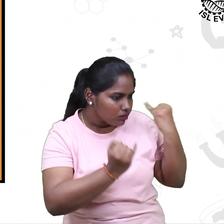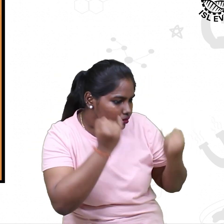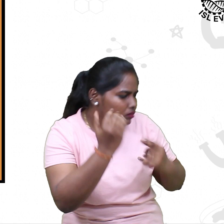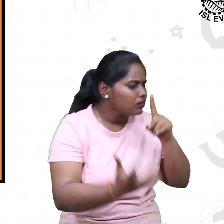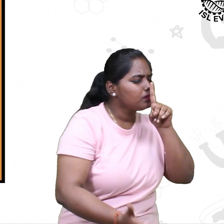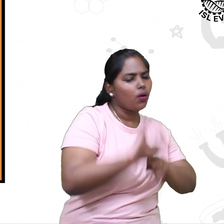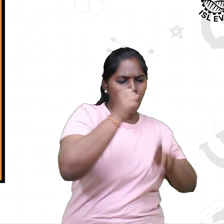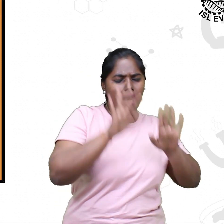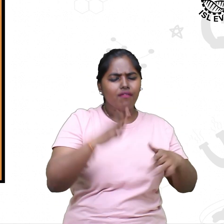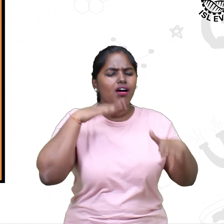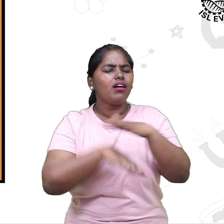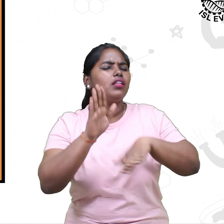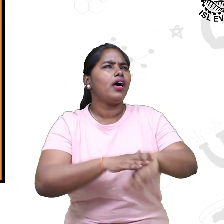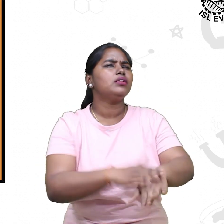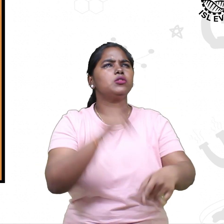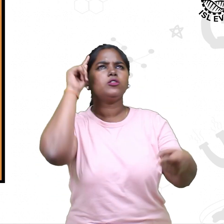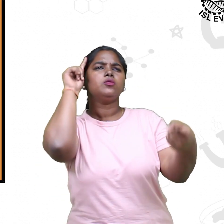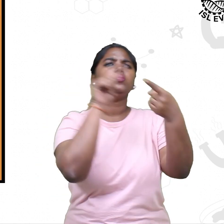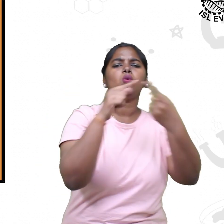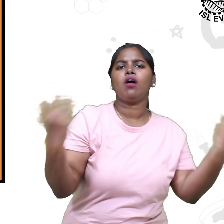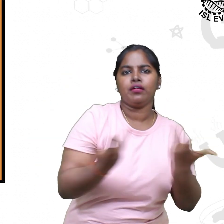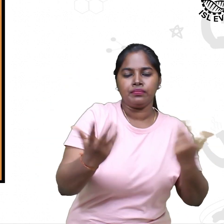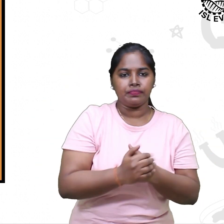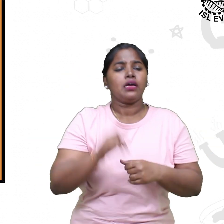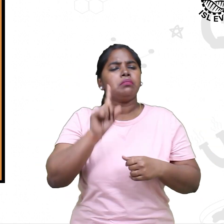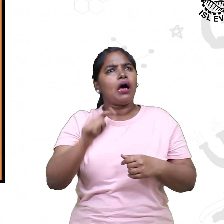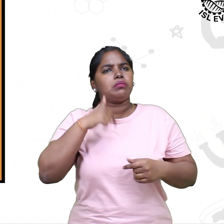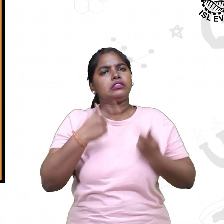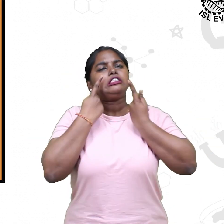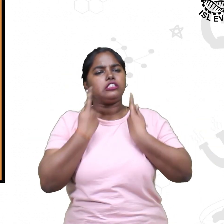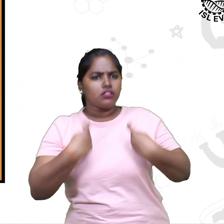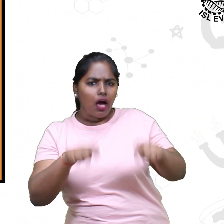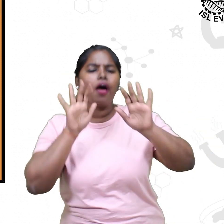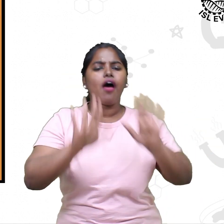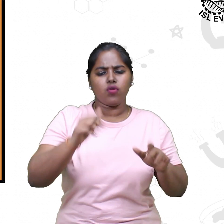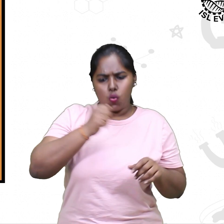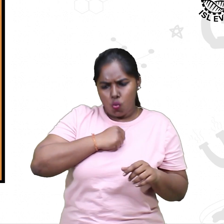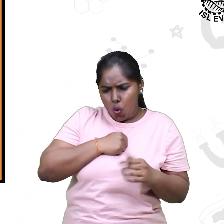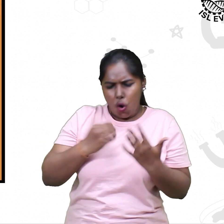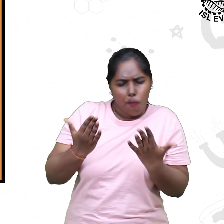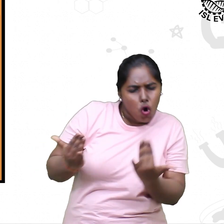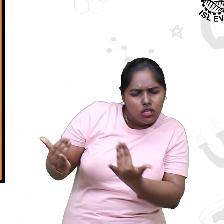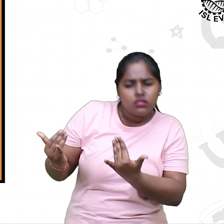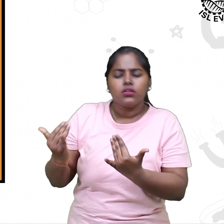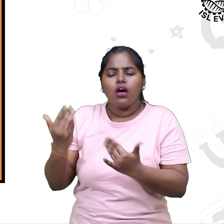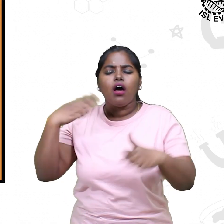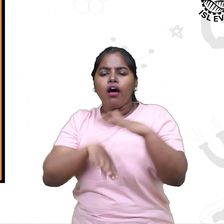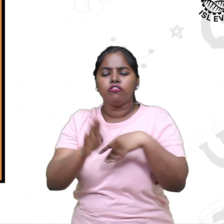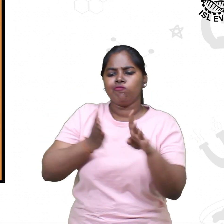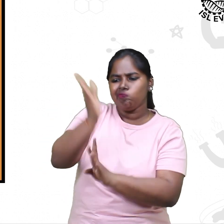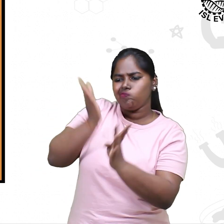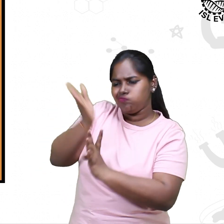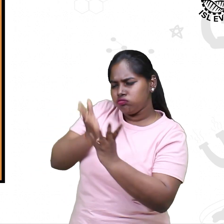into formulating an experience. But I will try and dissect to the best of my ability what might be the components of such